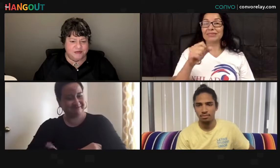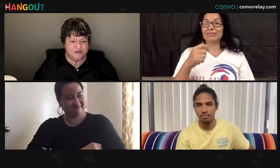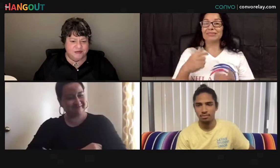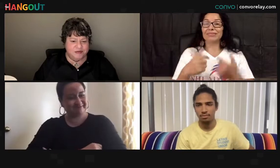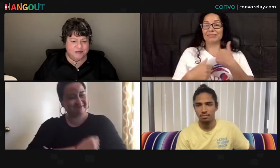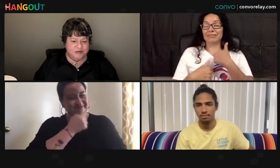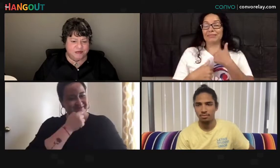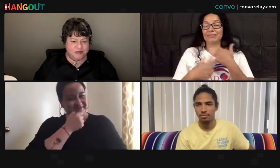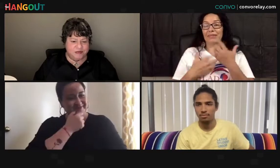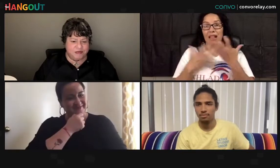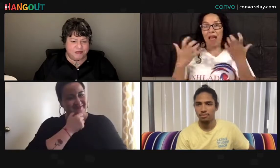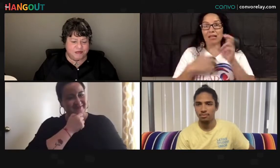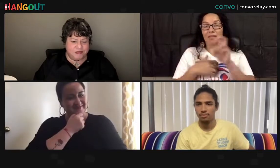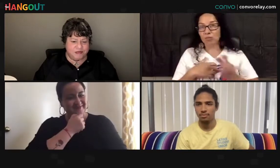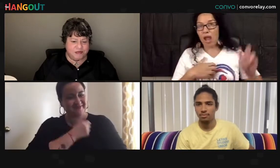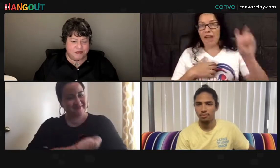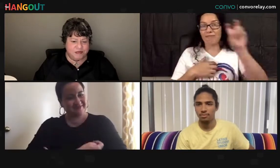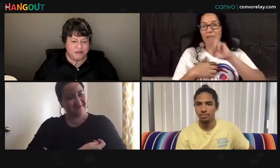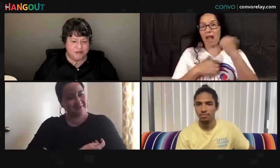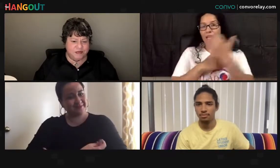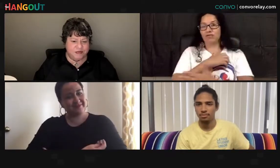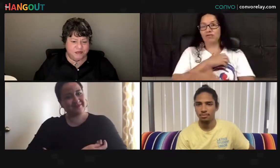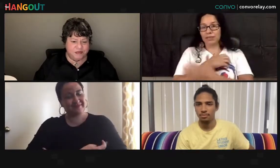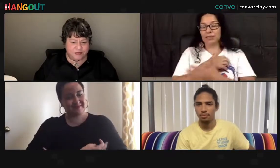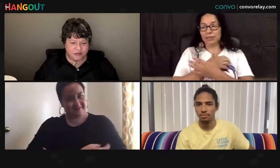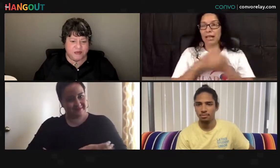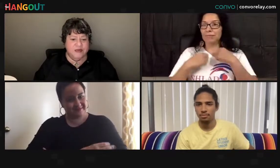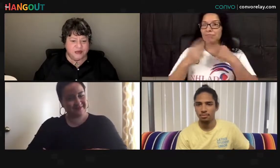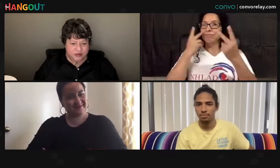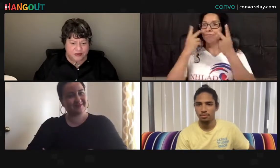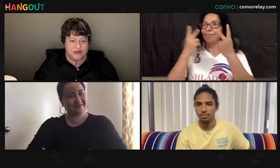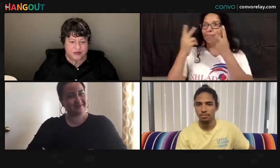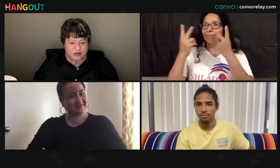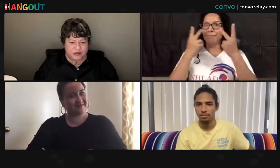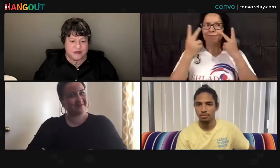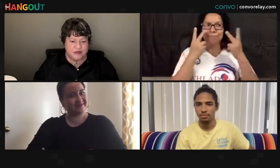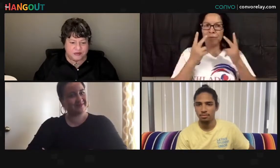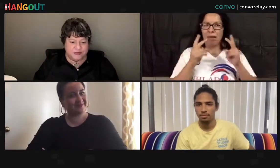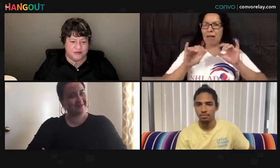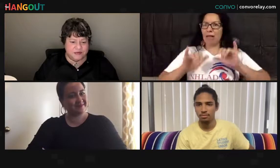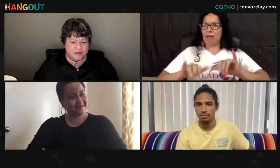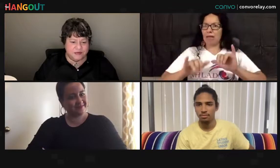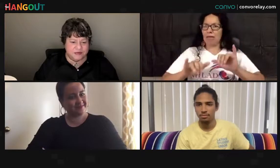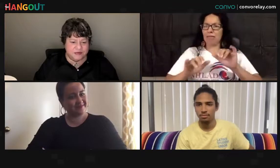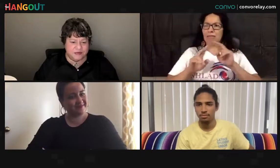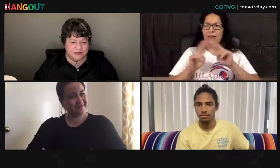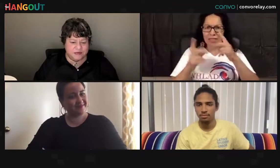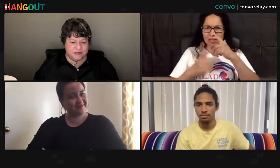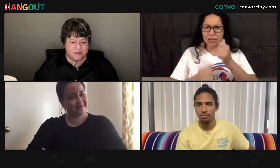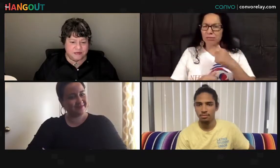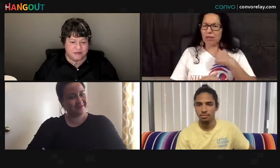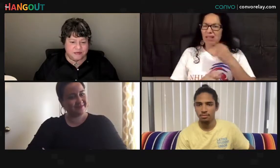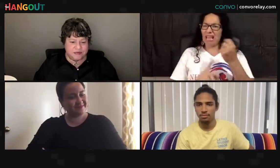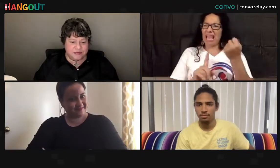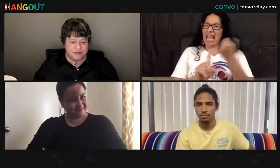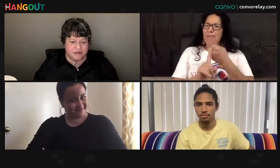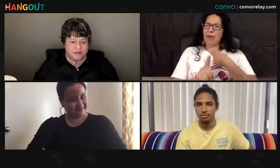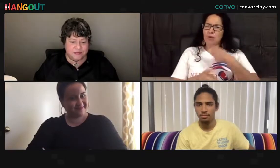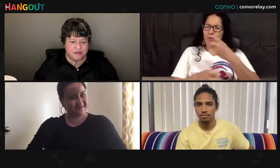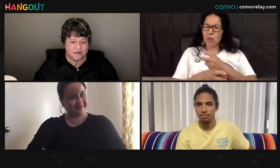Paulina here. And so I have traveled to other countries, and based on what I've seen, it's very